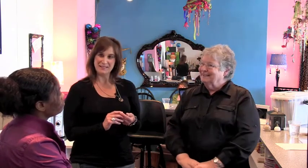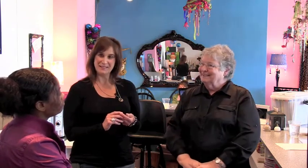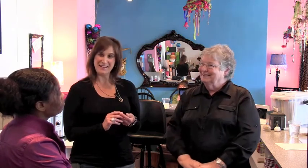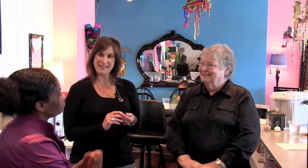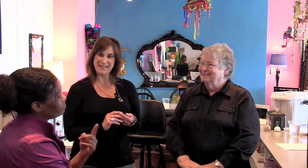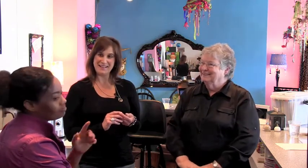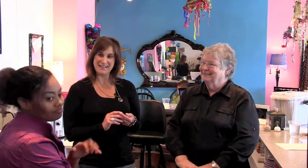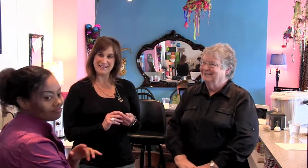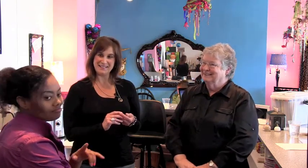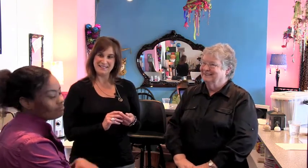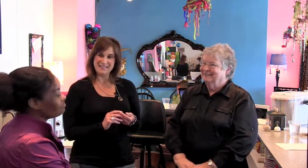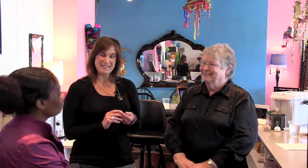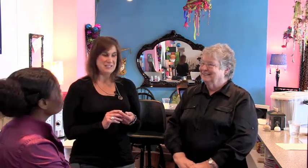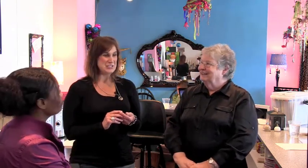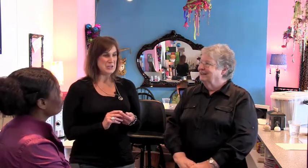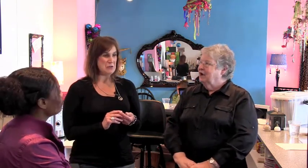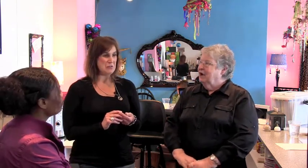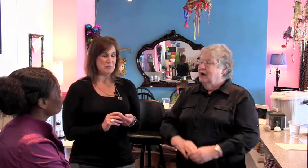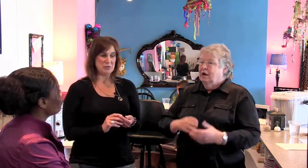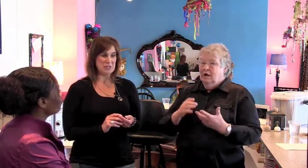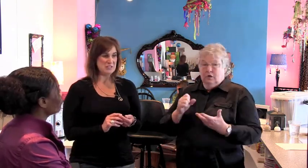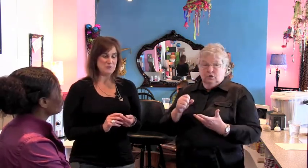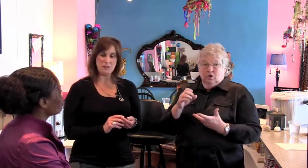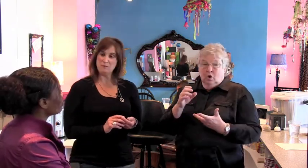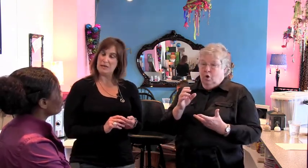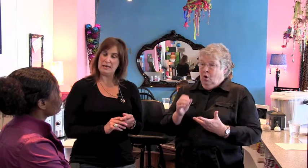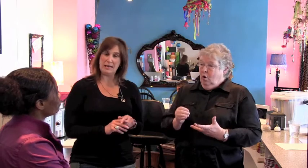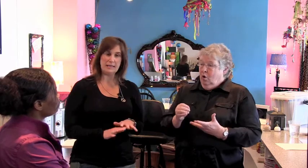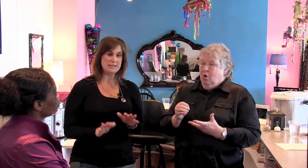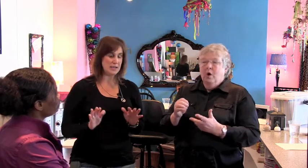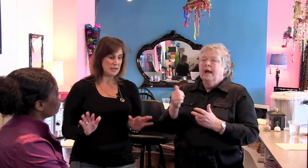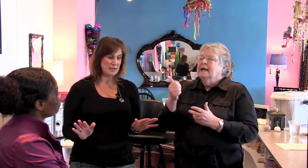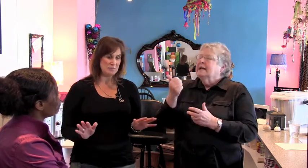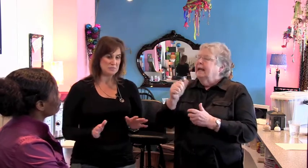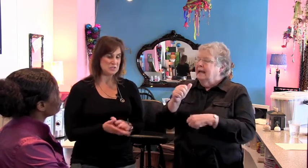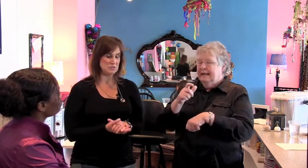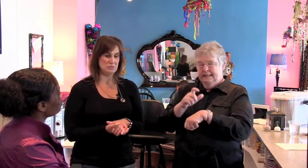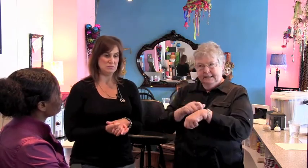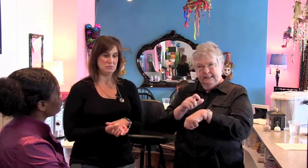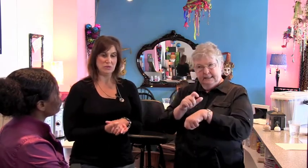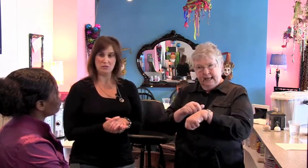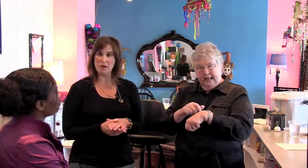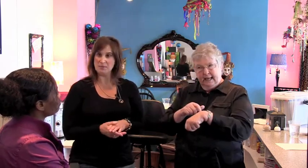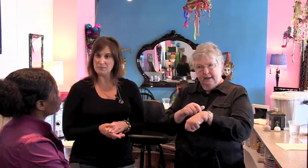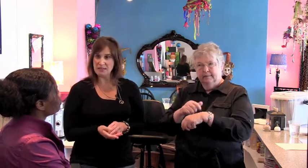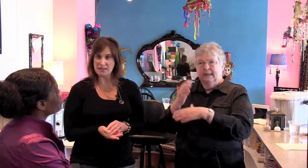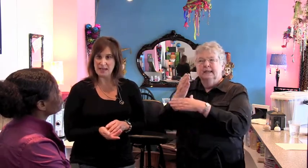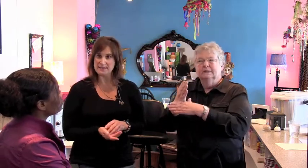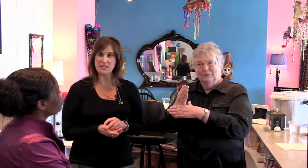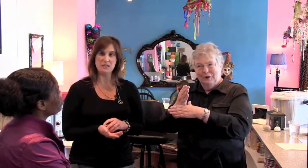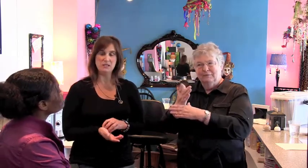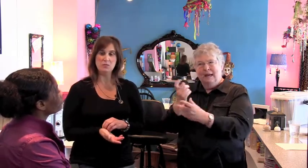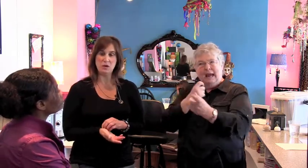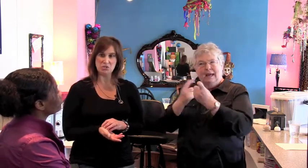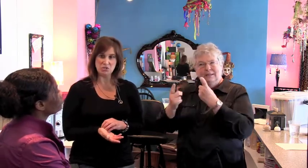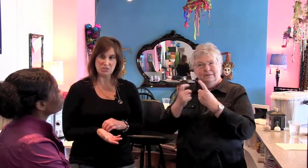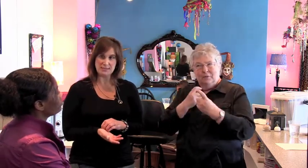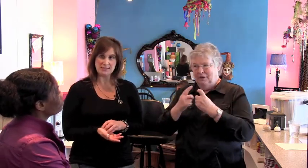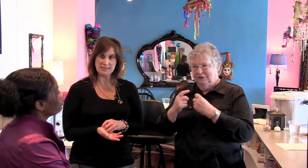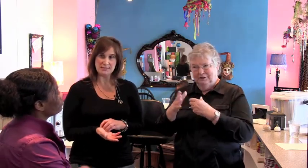All right. Yeah. So please feel free at any time to interrupt me and ask